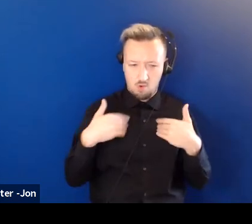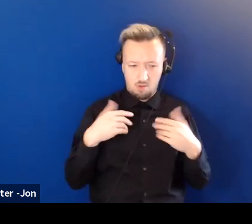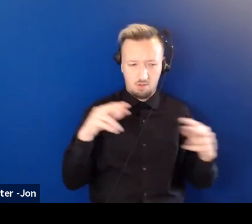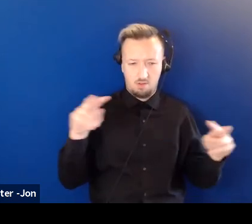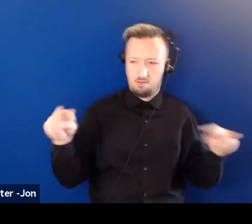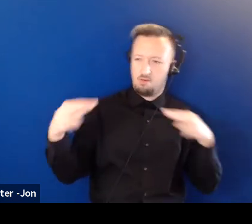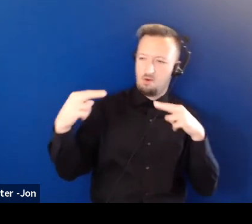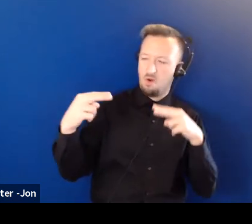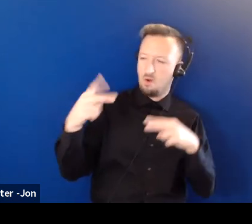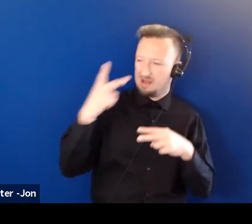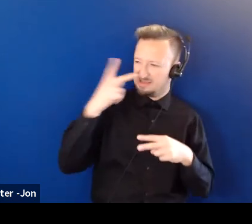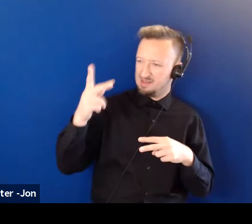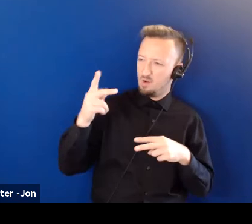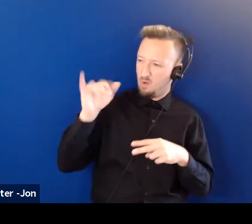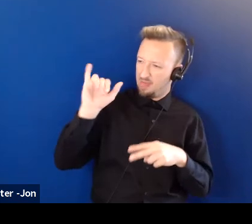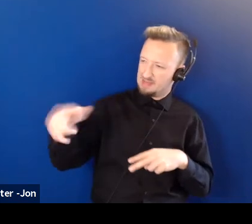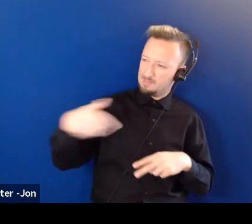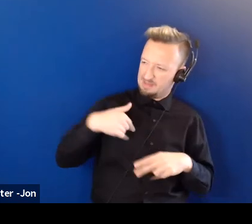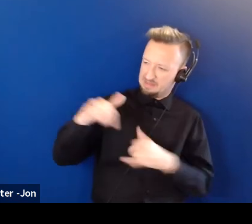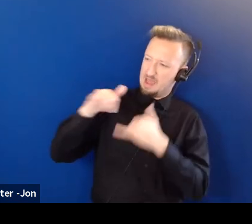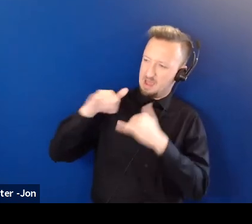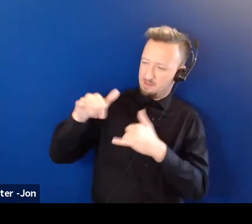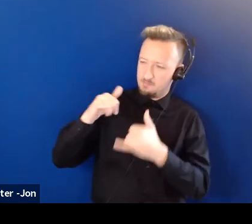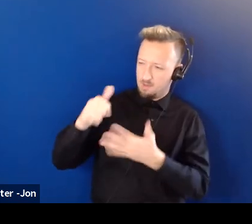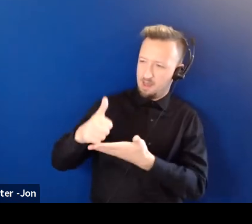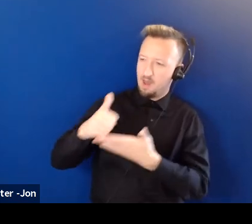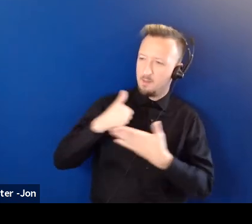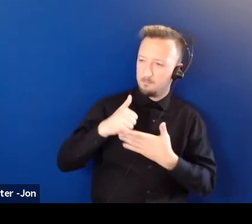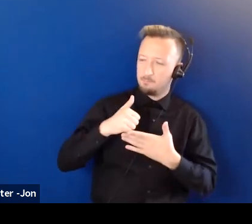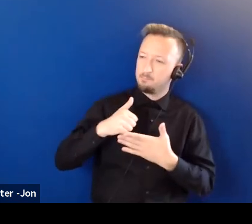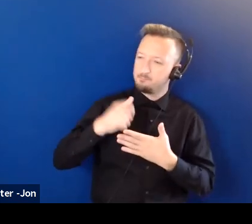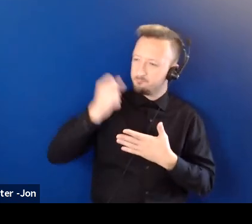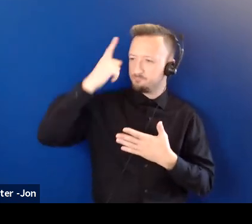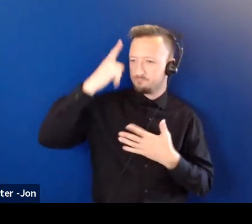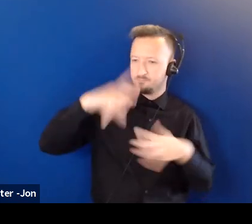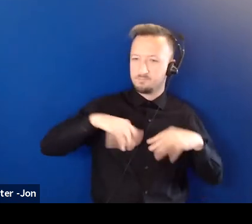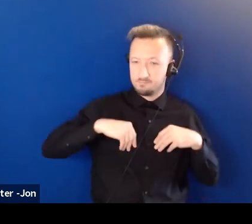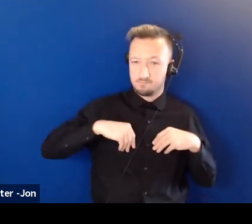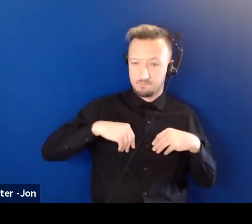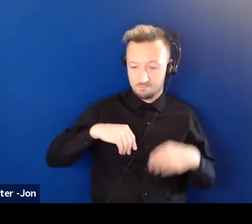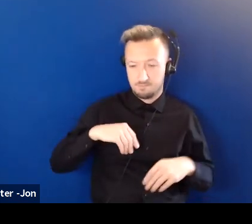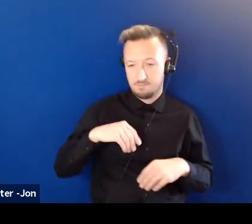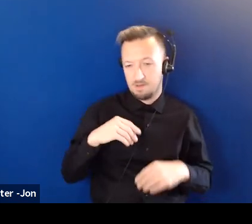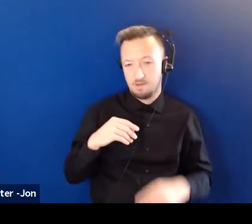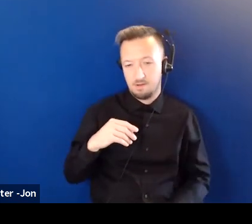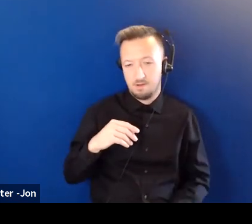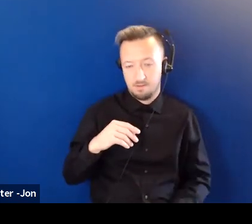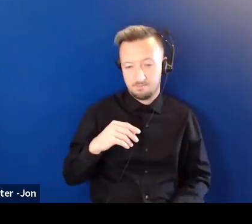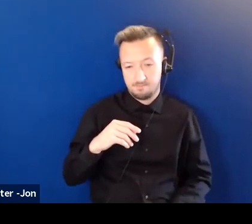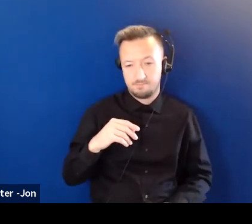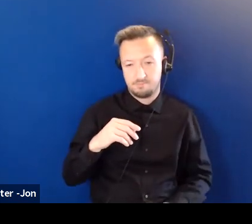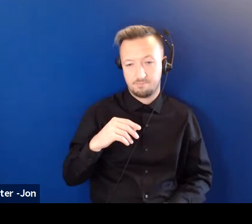yourself for youth, seeing so many different people with different disabilities, and then obviously their